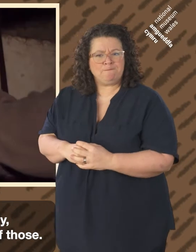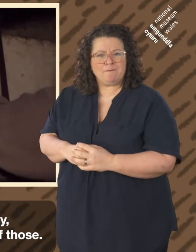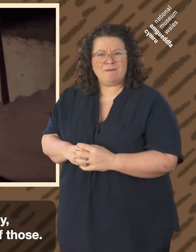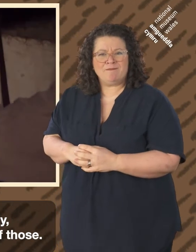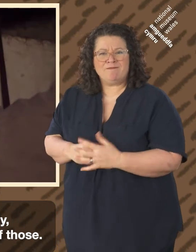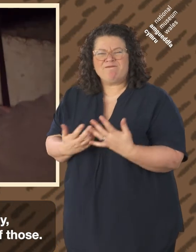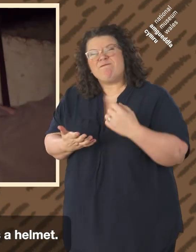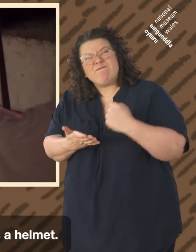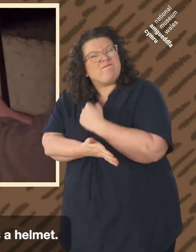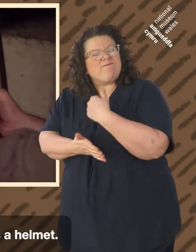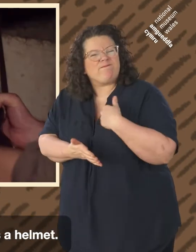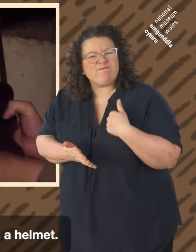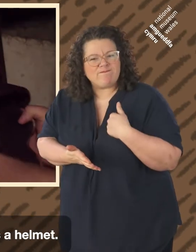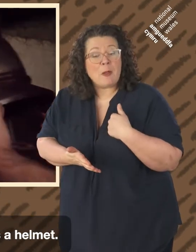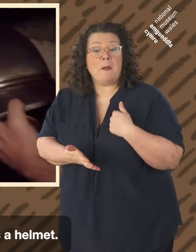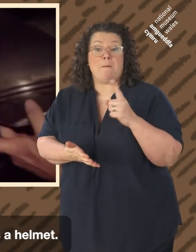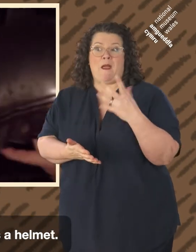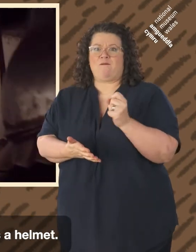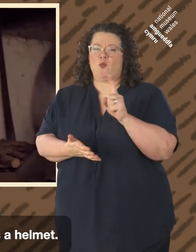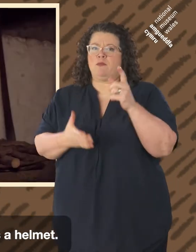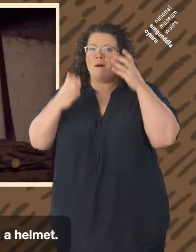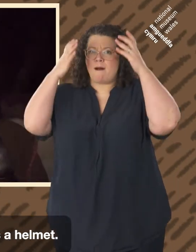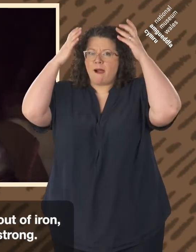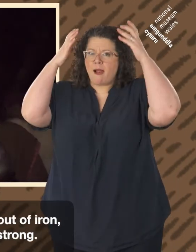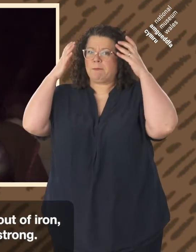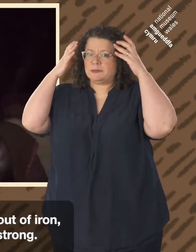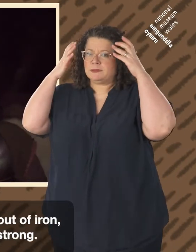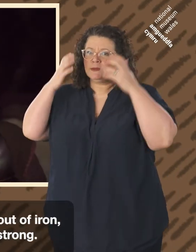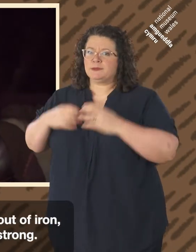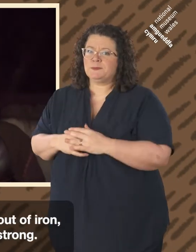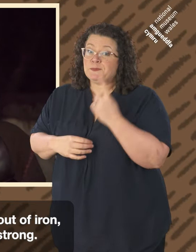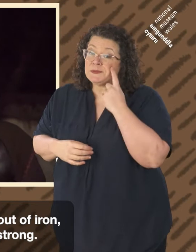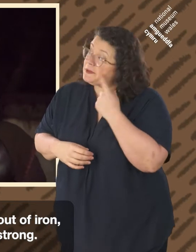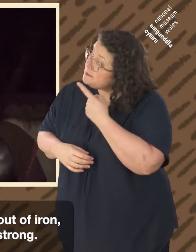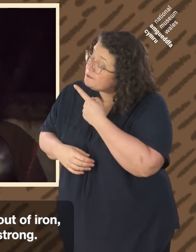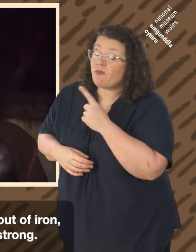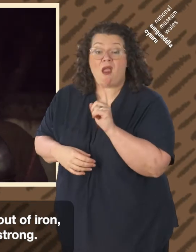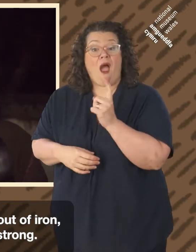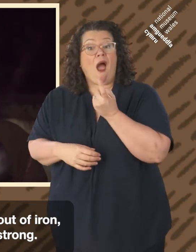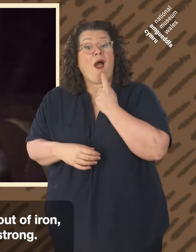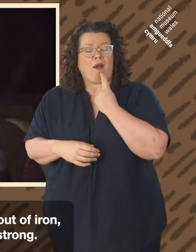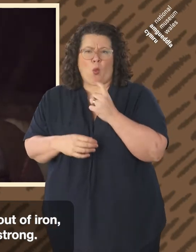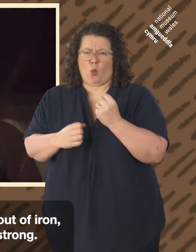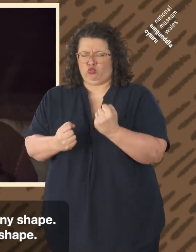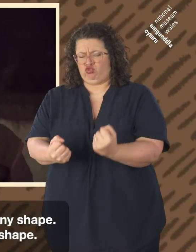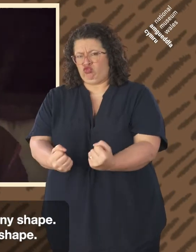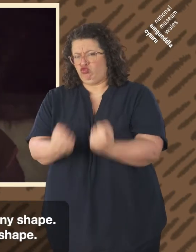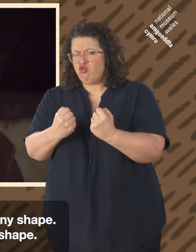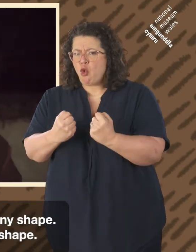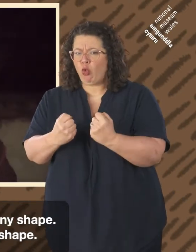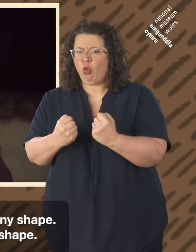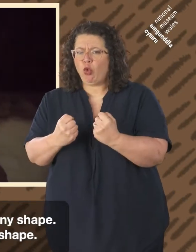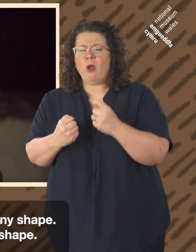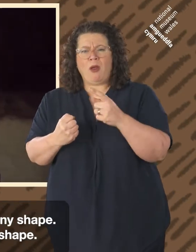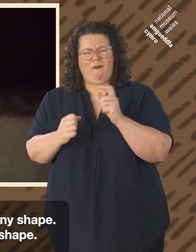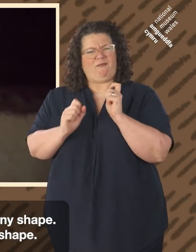have one of those, but what I do have is a helmet. This helmet is made out of iron, so it's very, very strong. And also, it